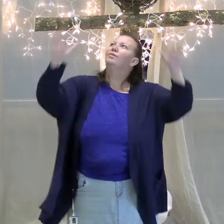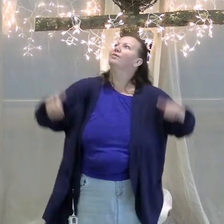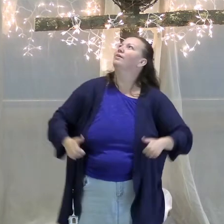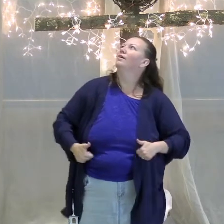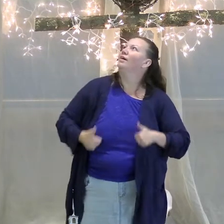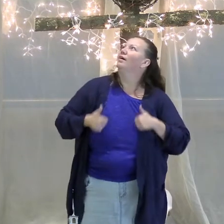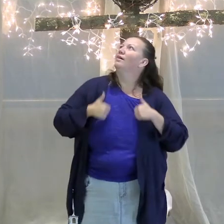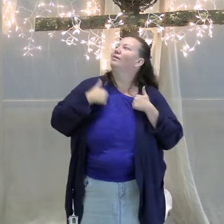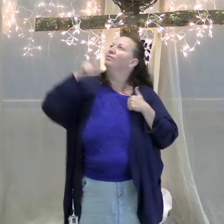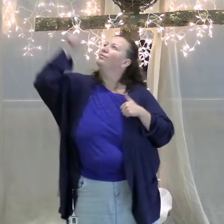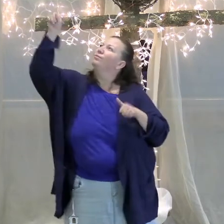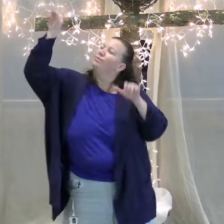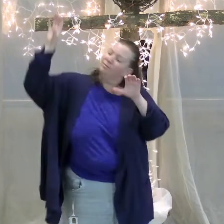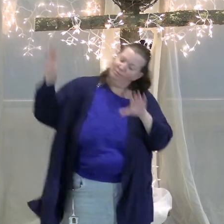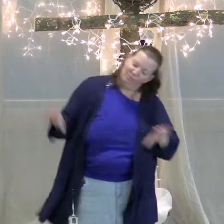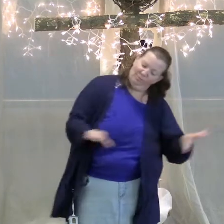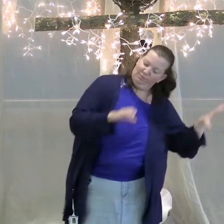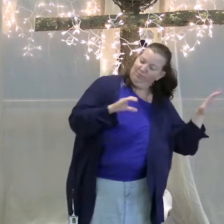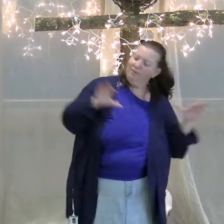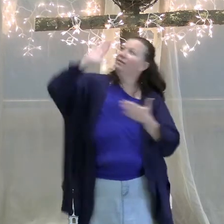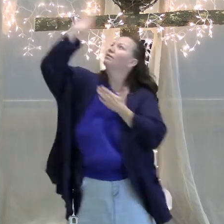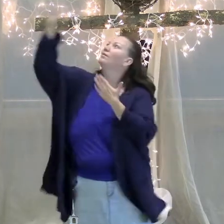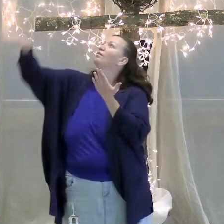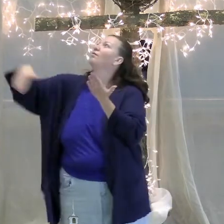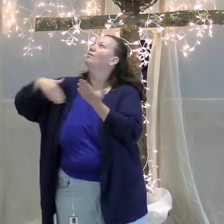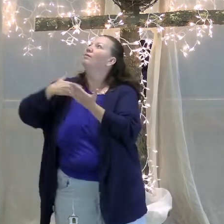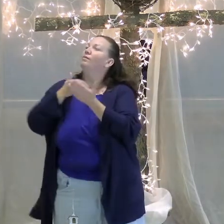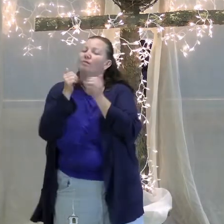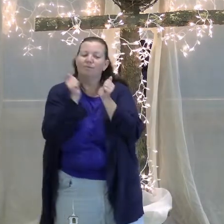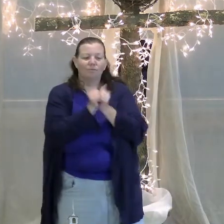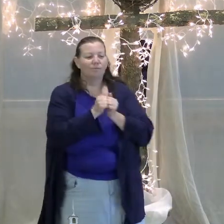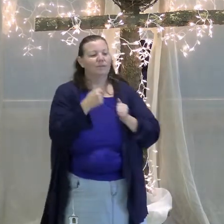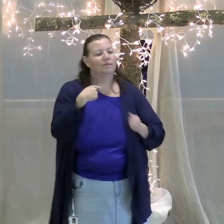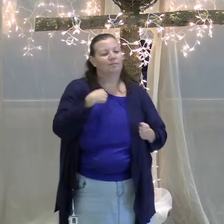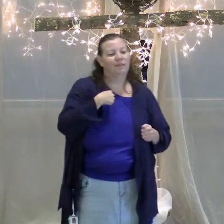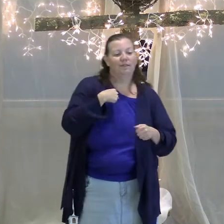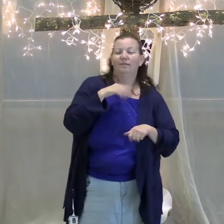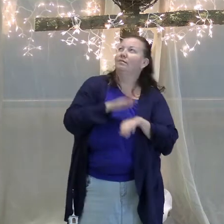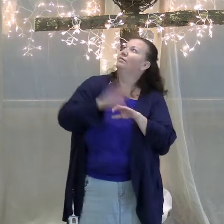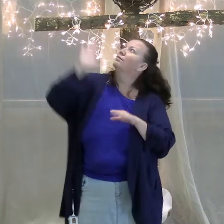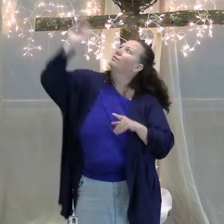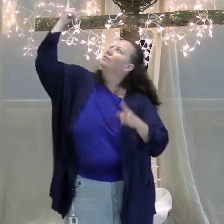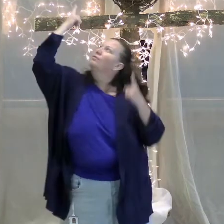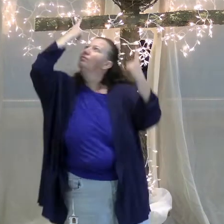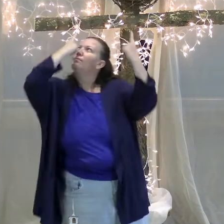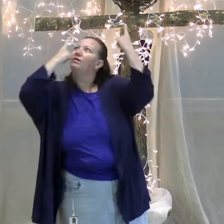your life, and you did it all with me on your mind.